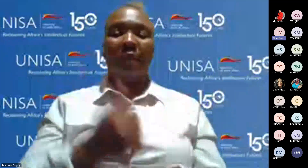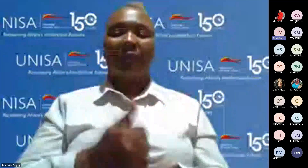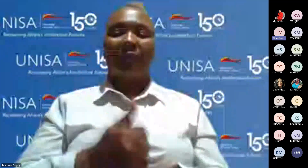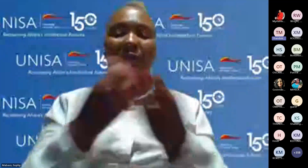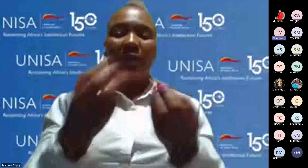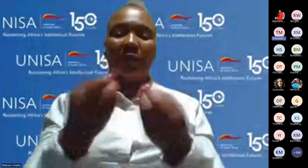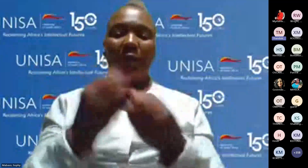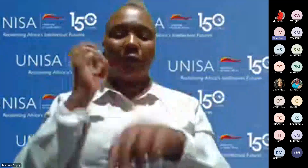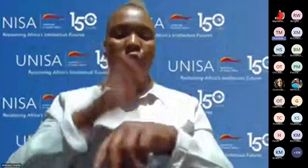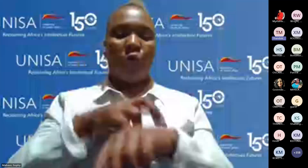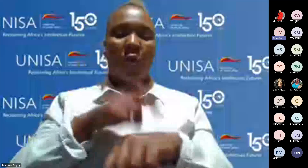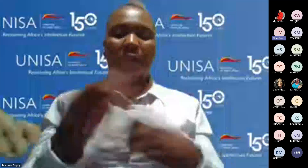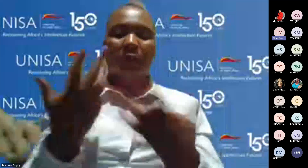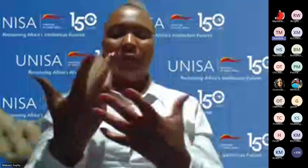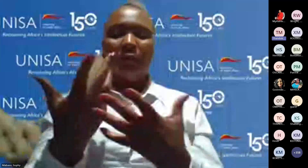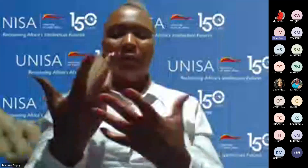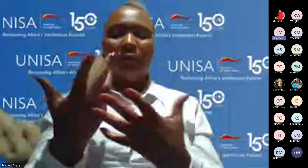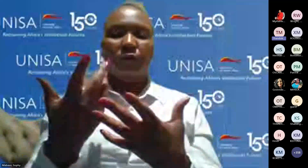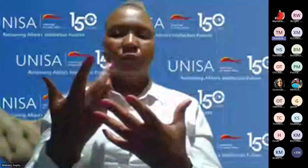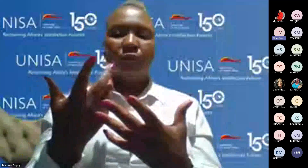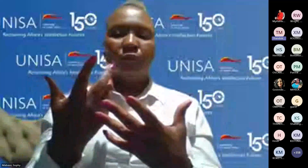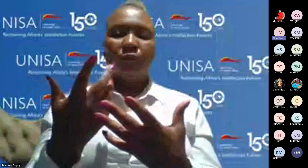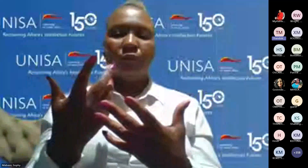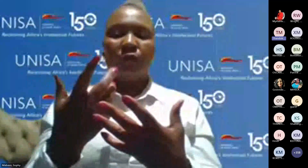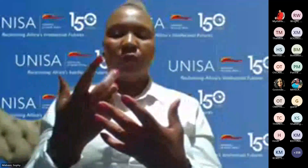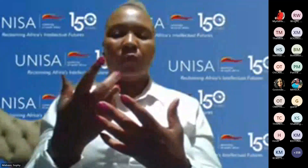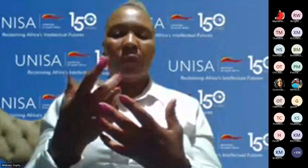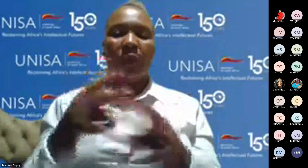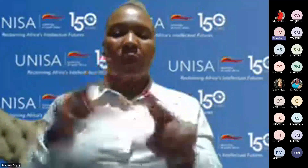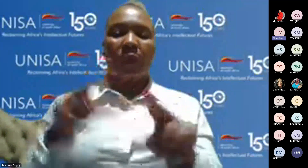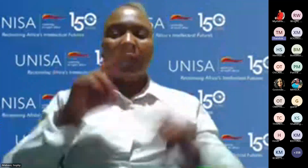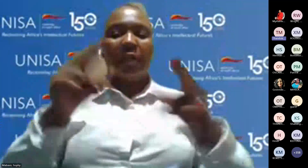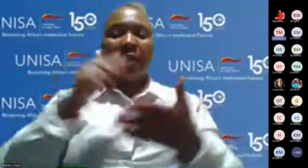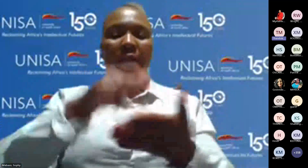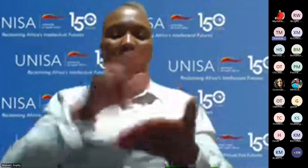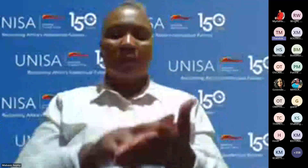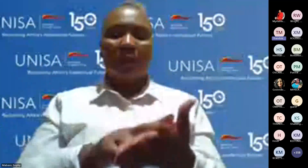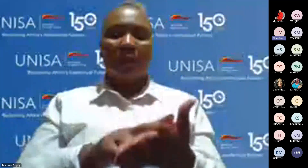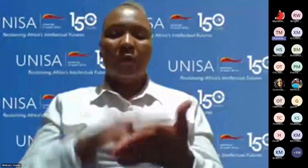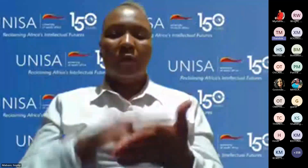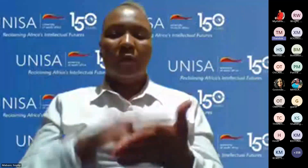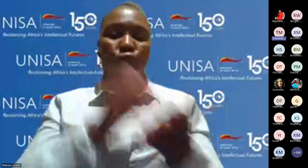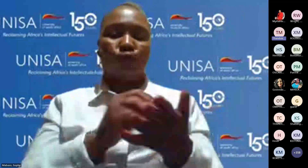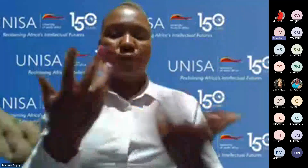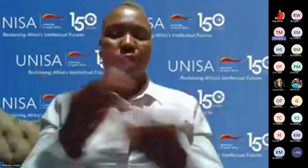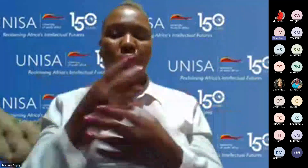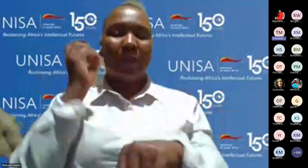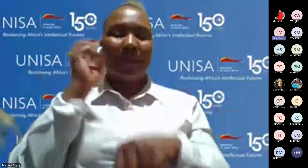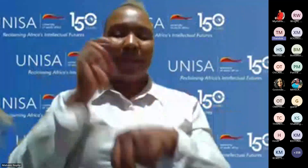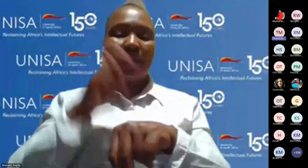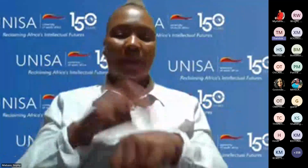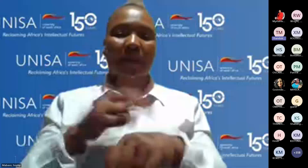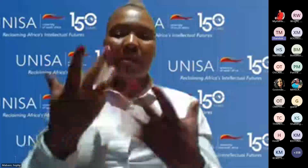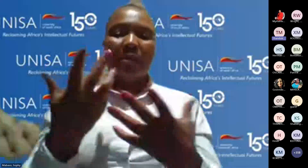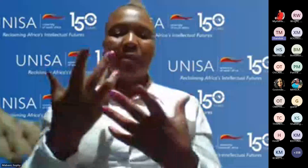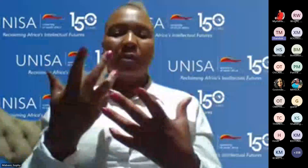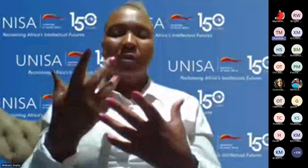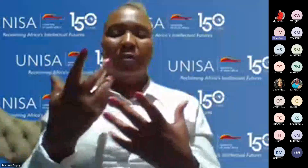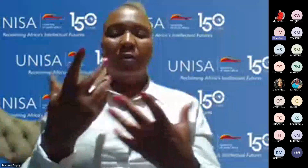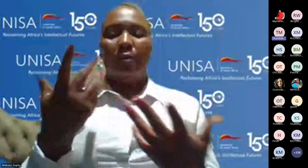has the Invigilator app position that it's required to sit